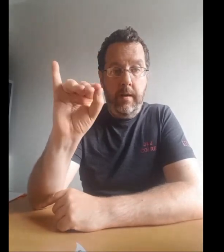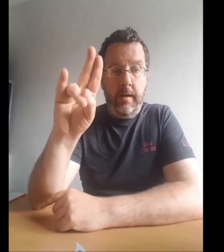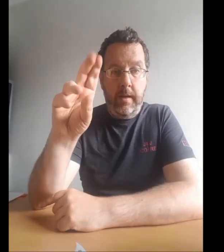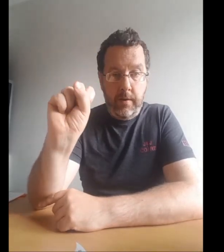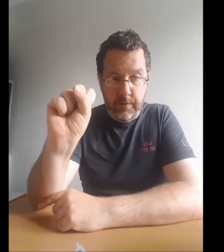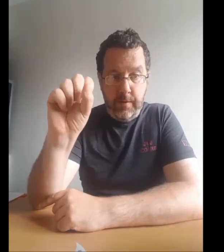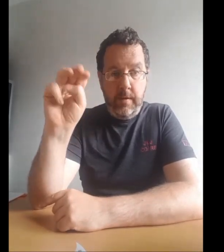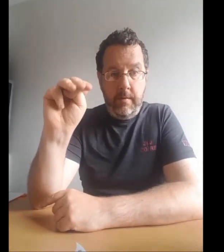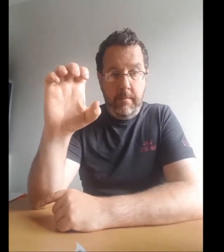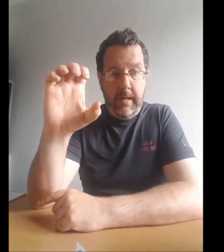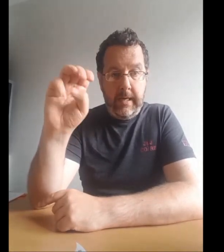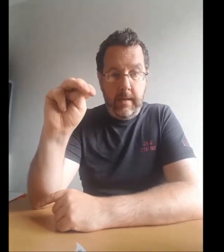McMahon.